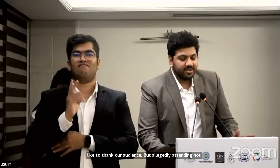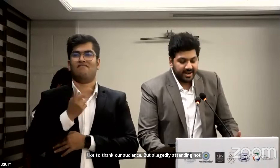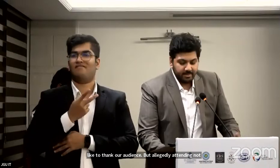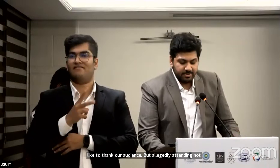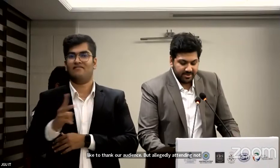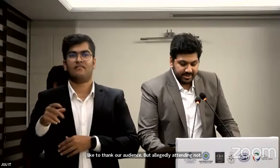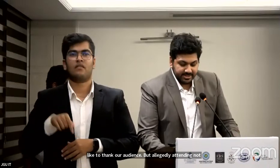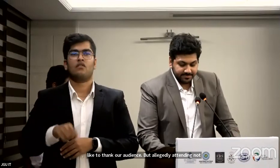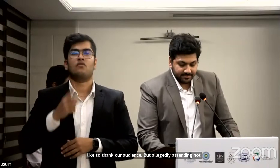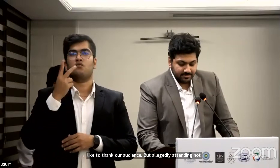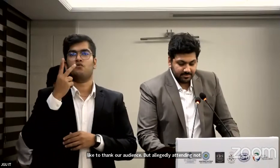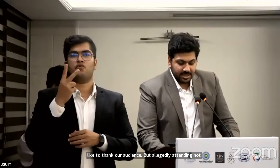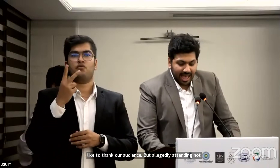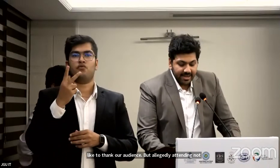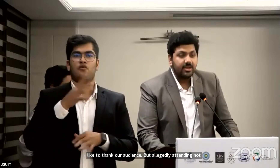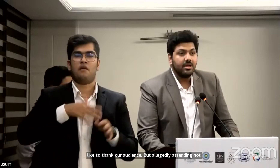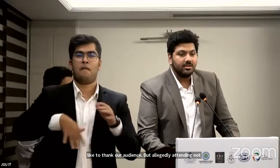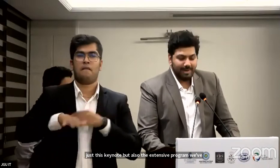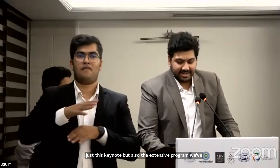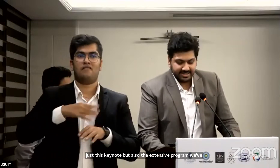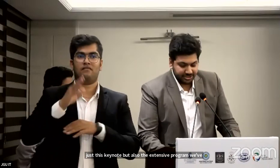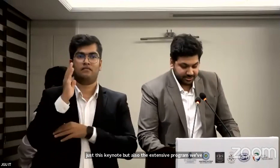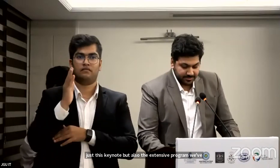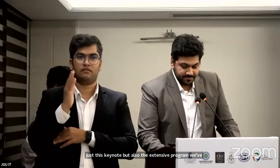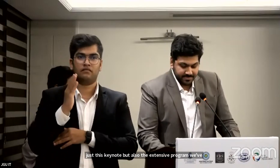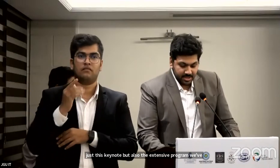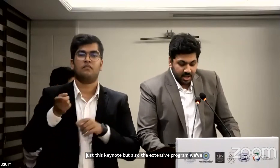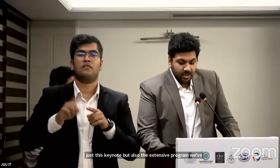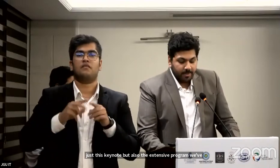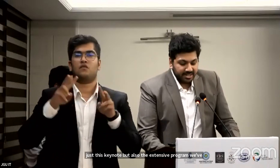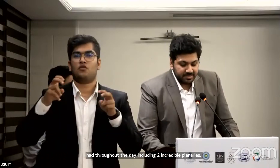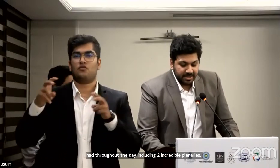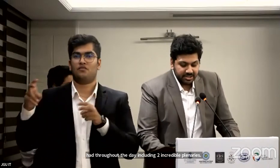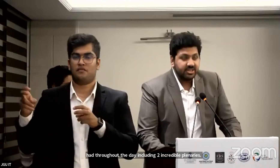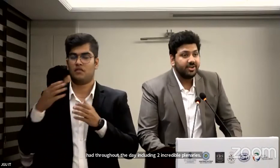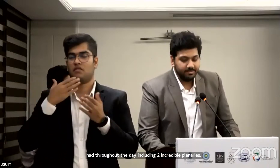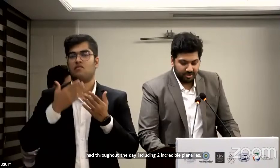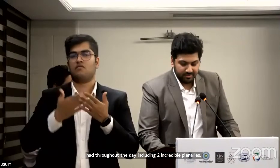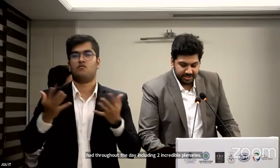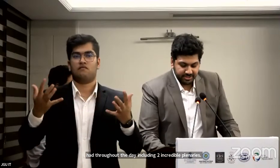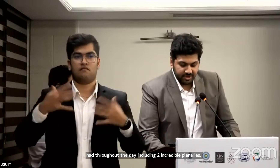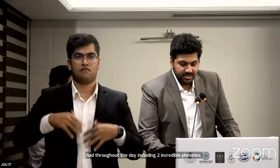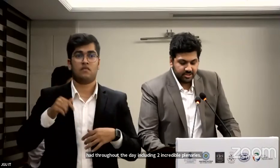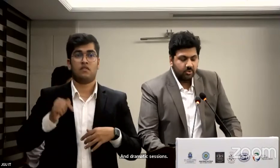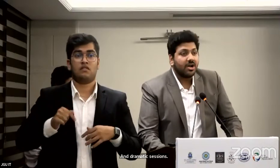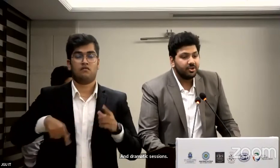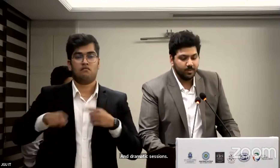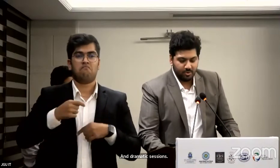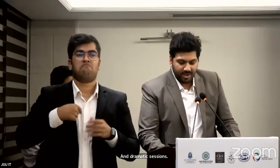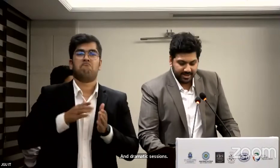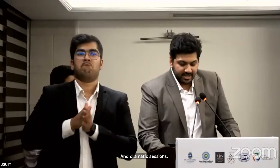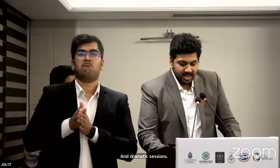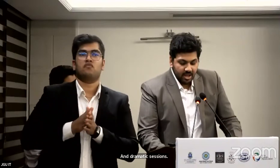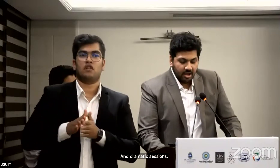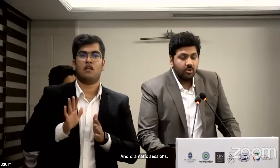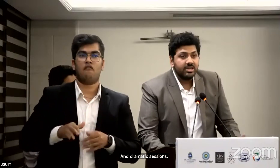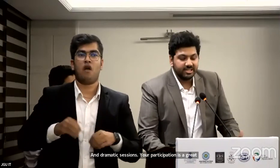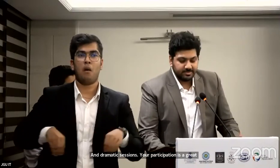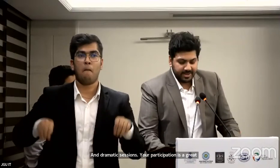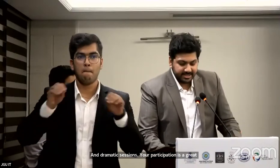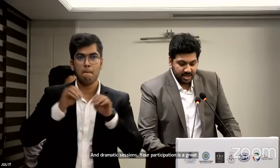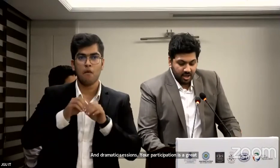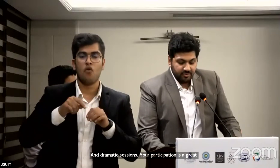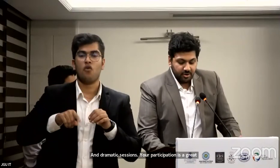2 incredible plenaries and thematic sessions. Your participation is a great motivation for us to continue providing a